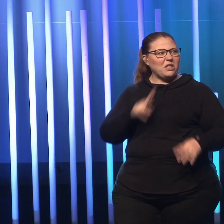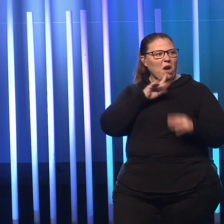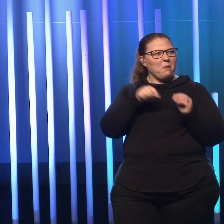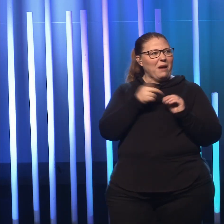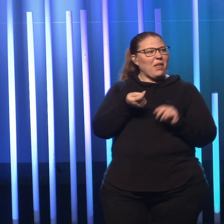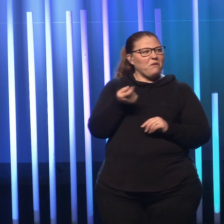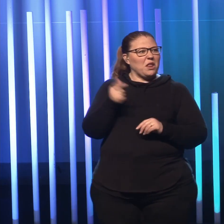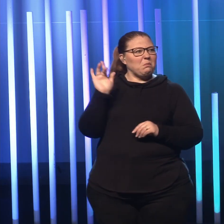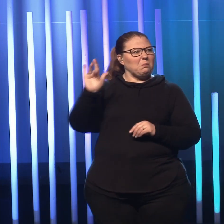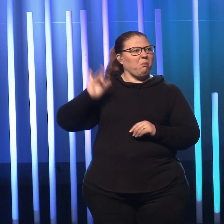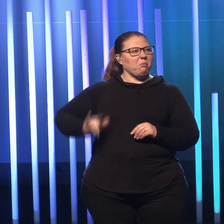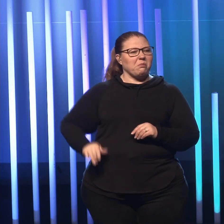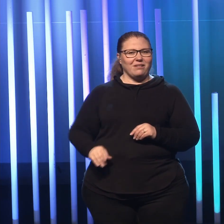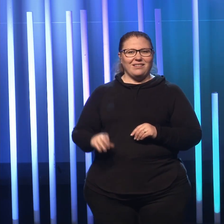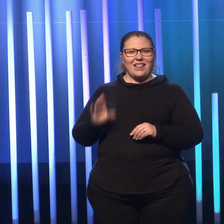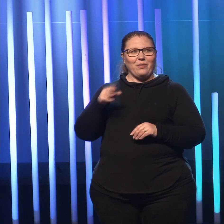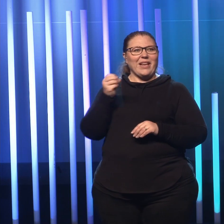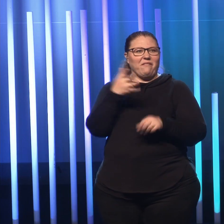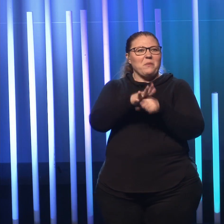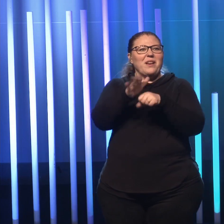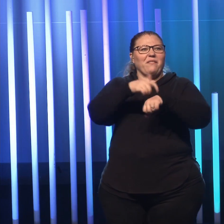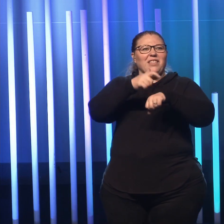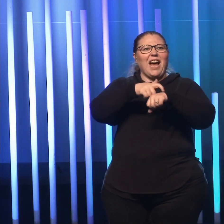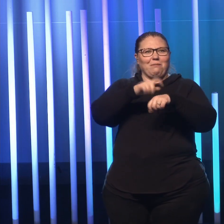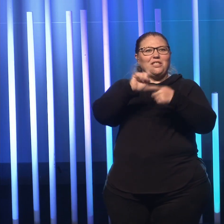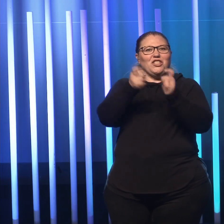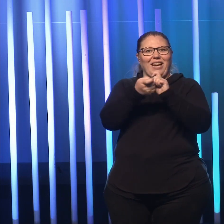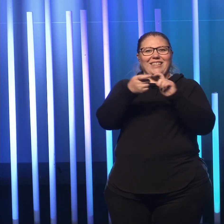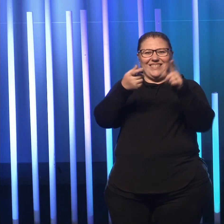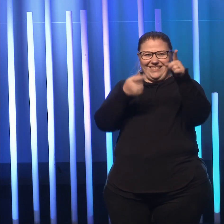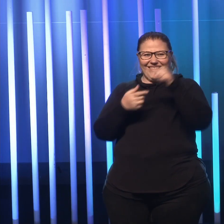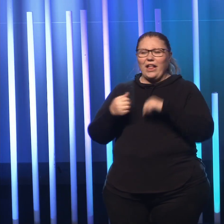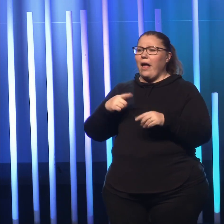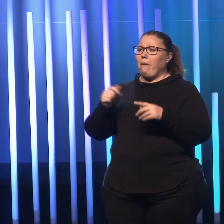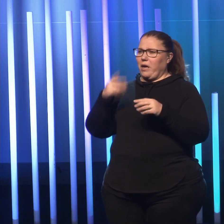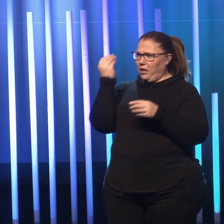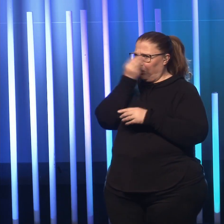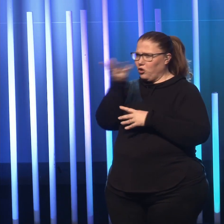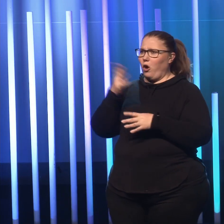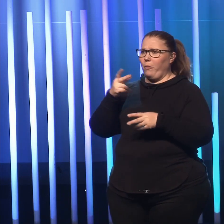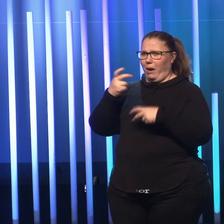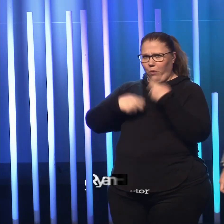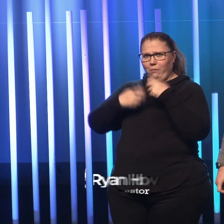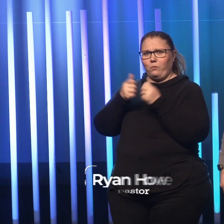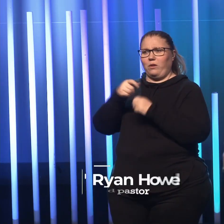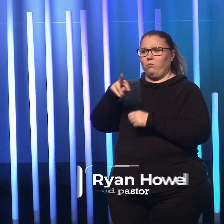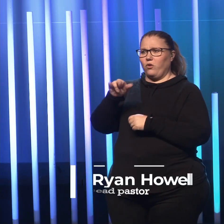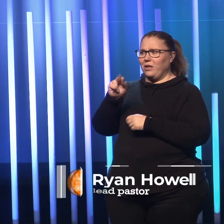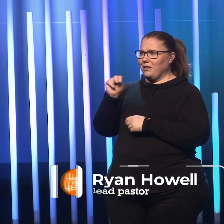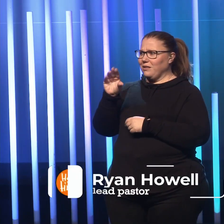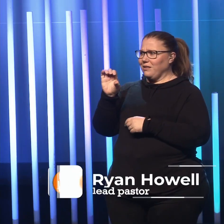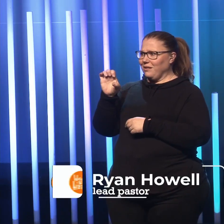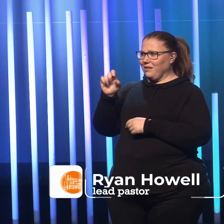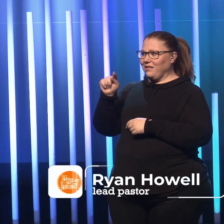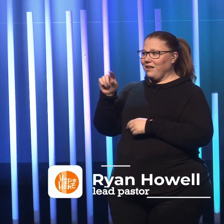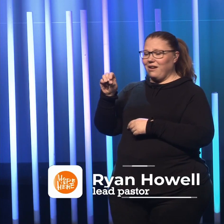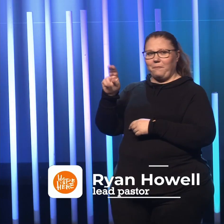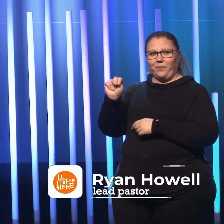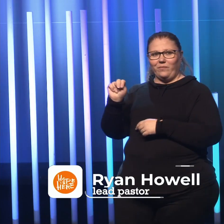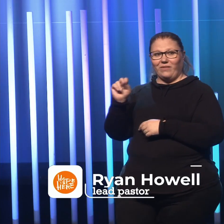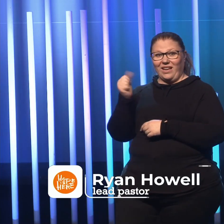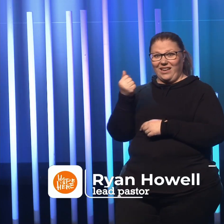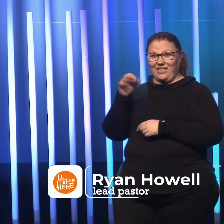little bit? All right, this will give them plenty of time. Let me just share with you my problem with Princeton, okay? So in 1998, Princeton